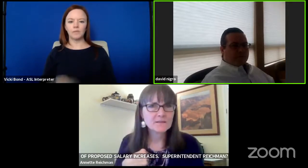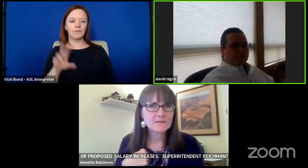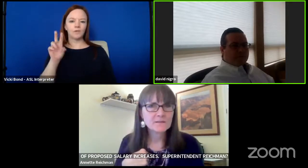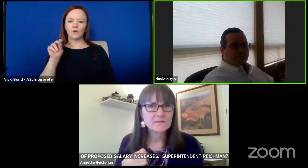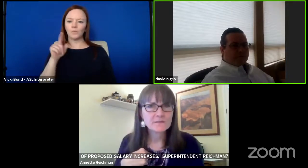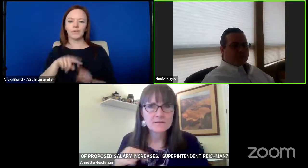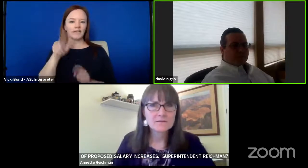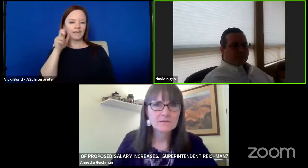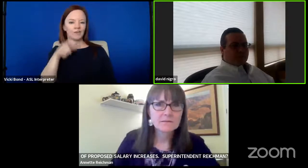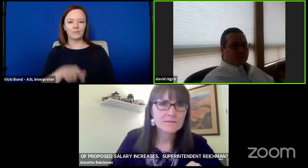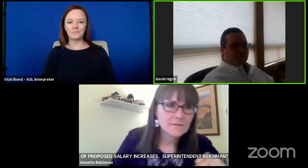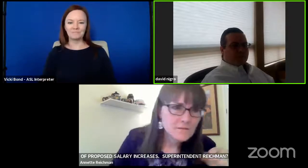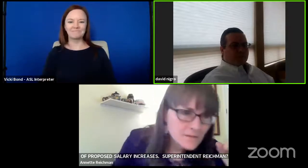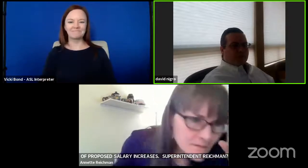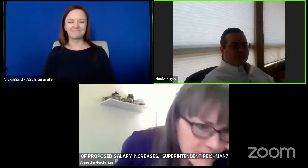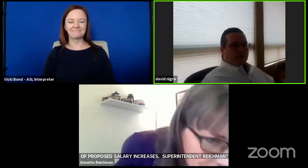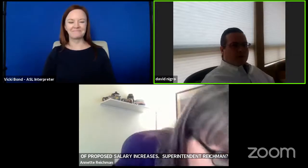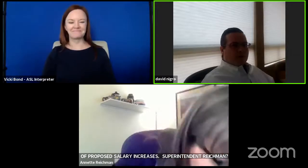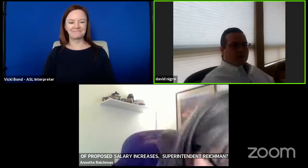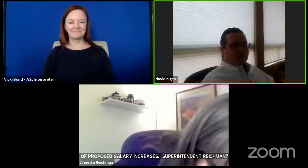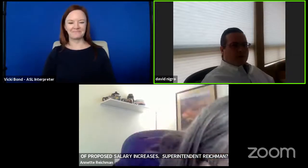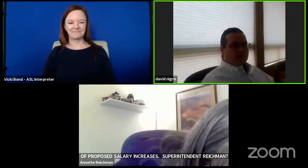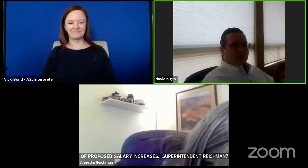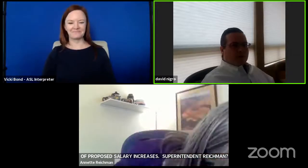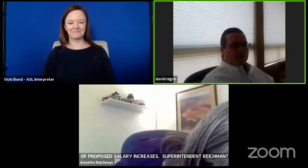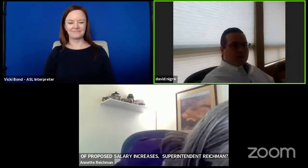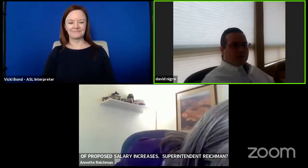Can you hear me? No, we cannot hear